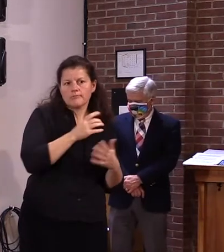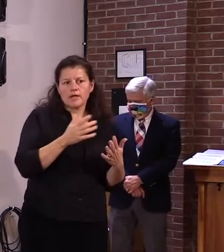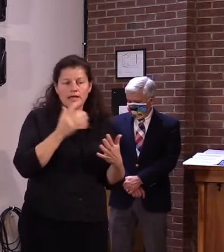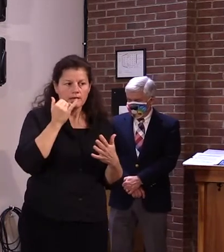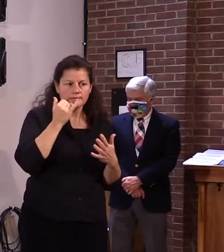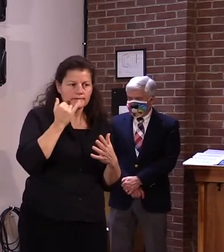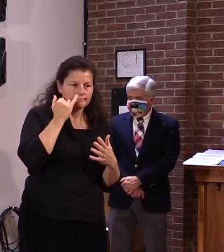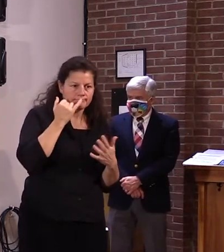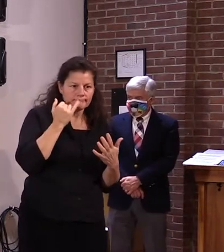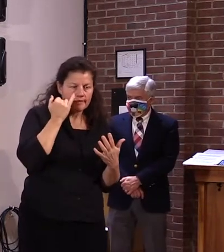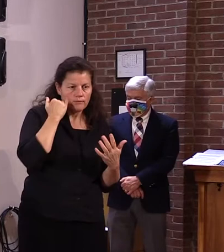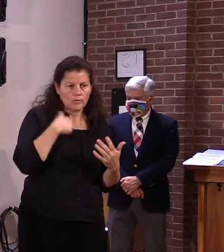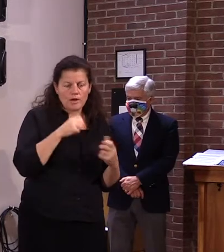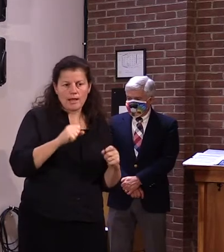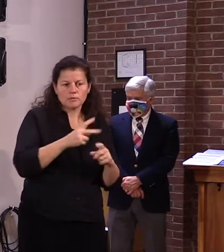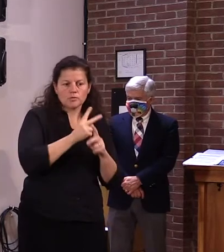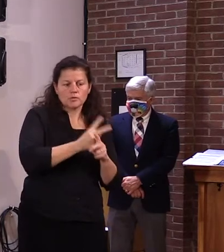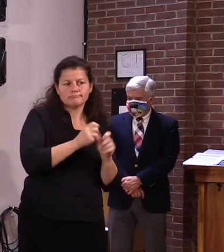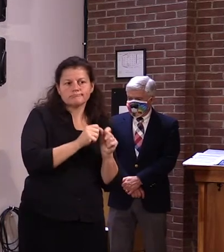Thank you.